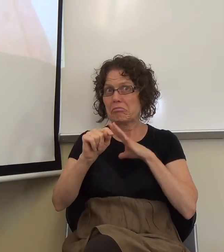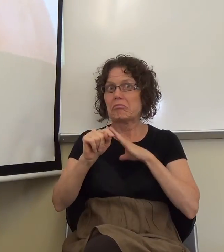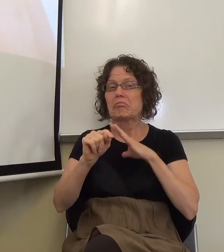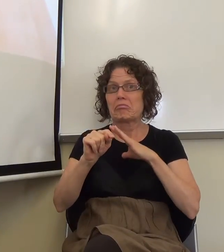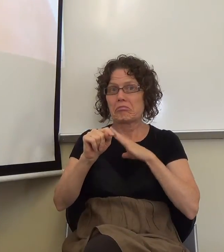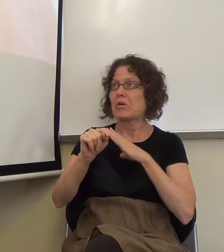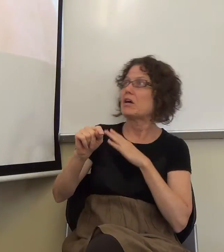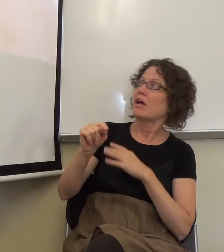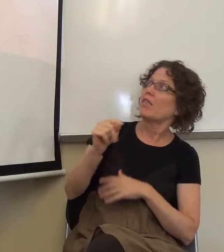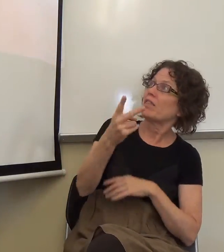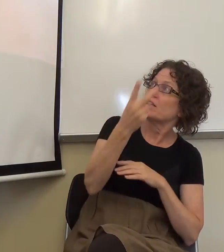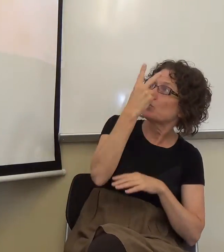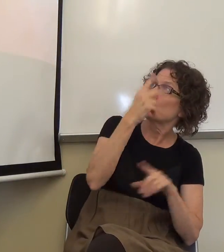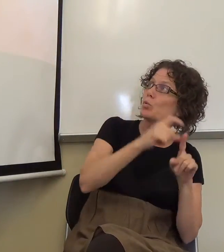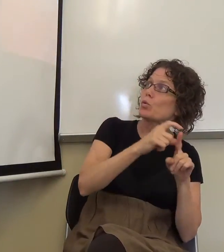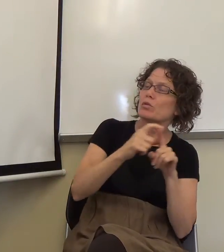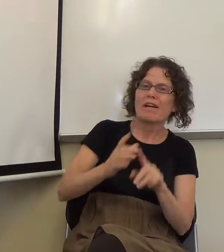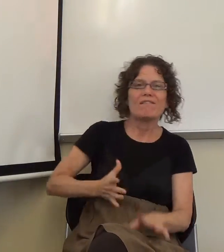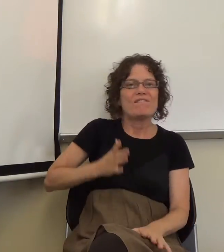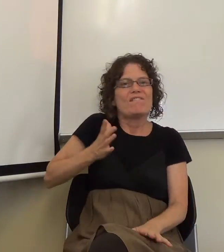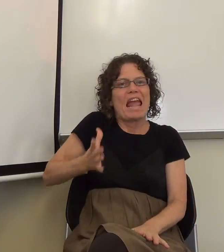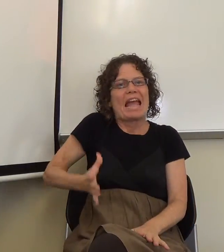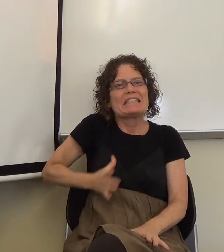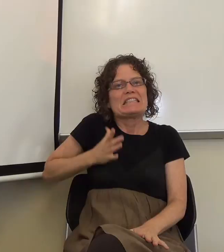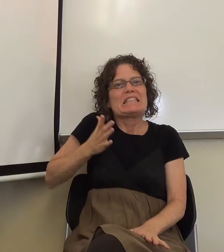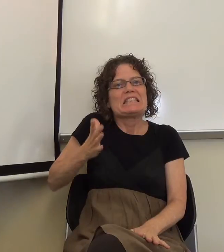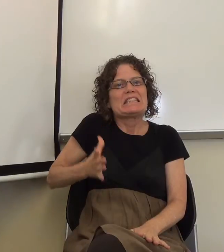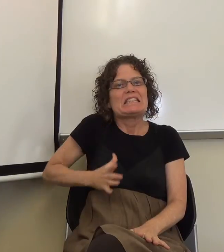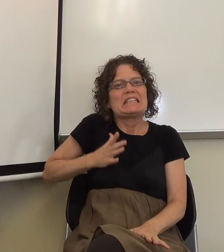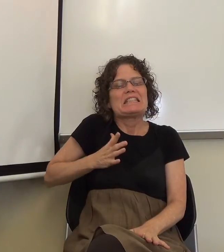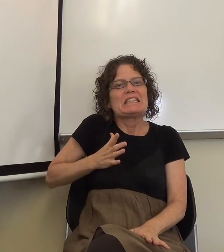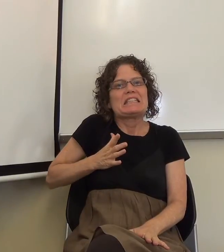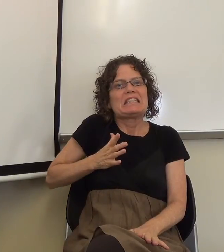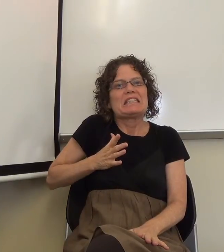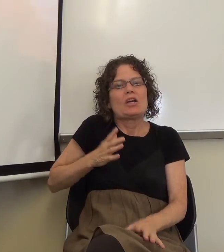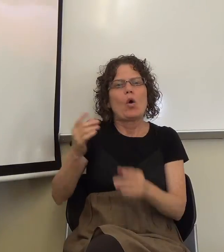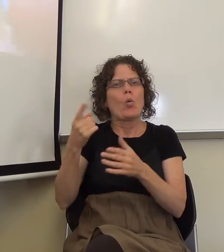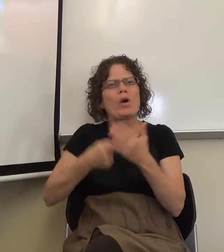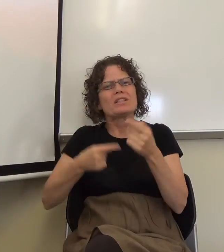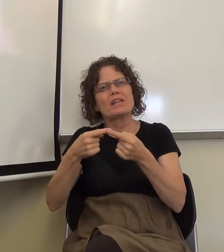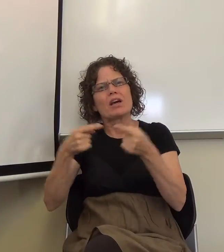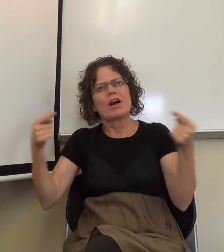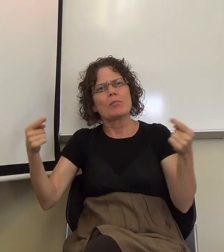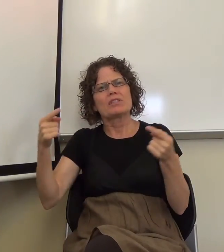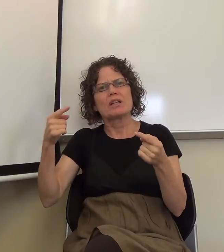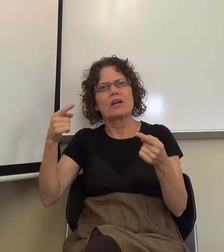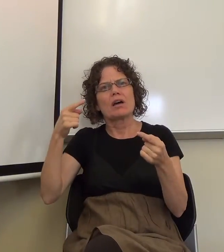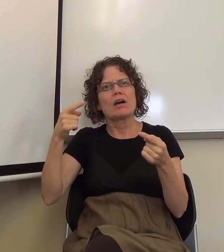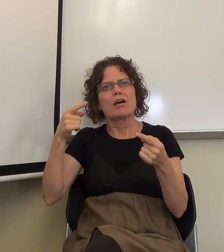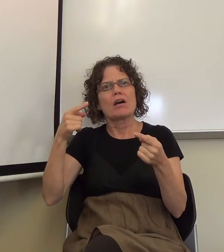two words, fancy and, what's the opposite of unremarkable? Remarkable,